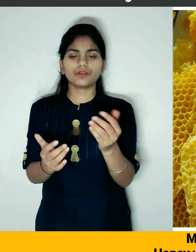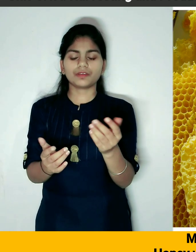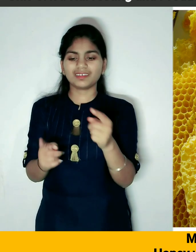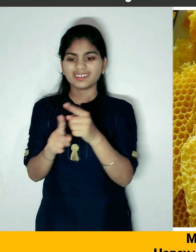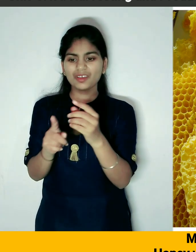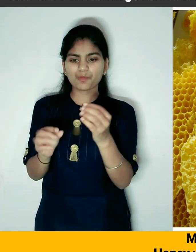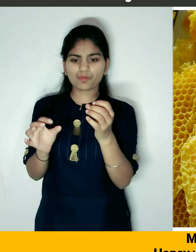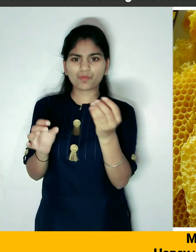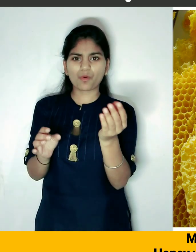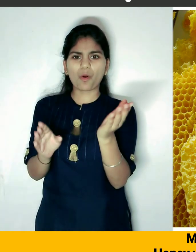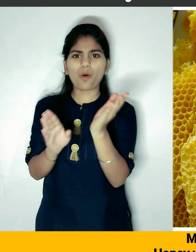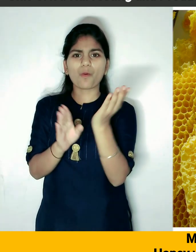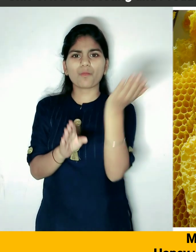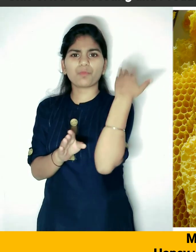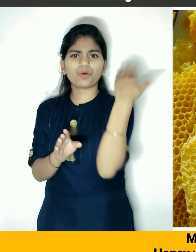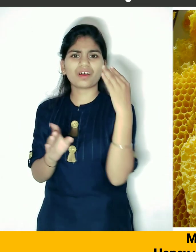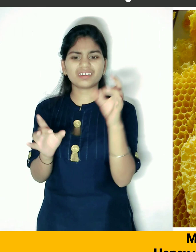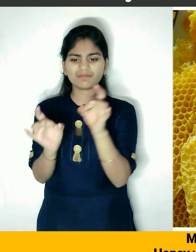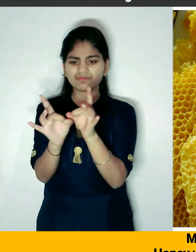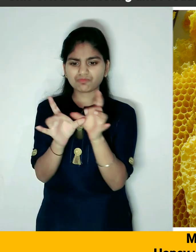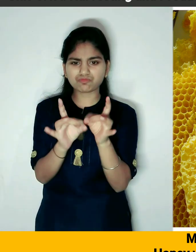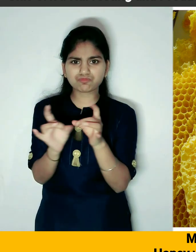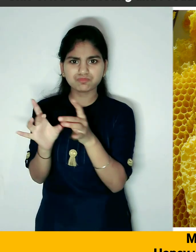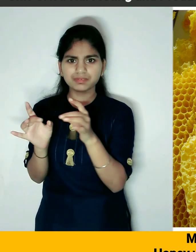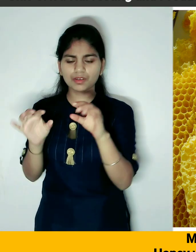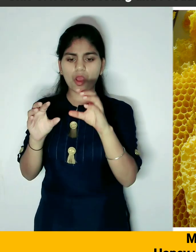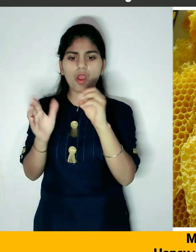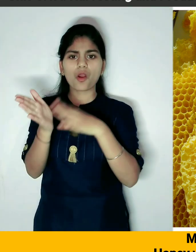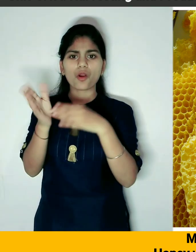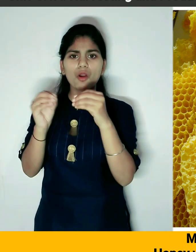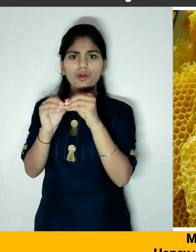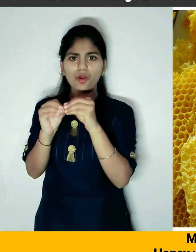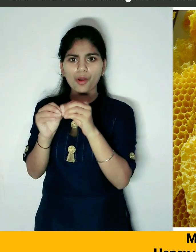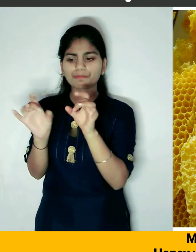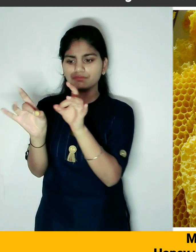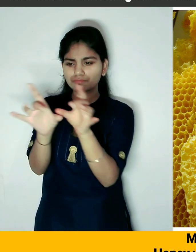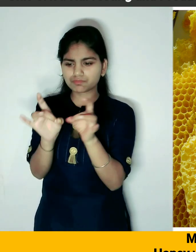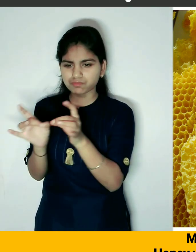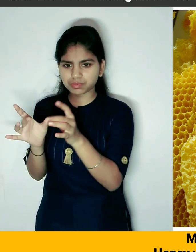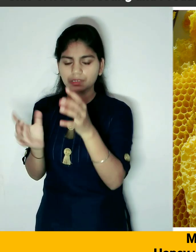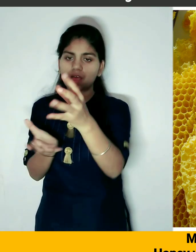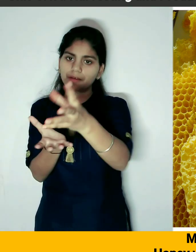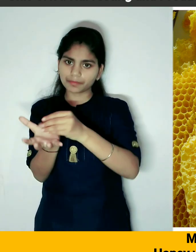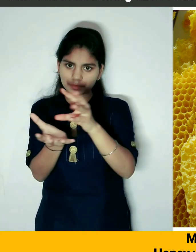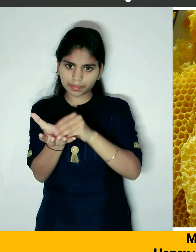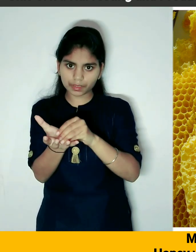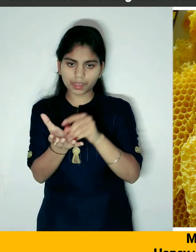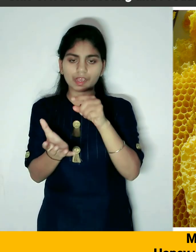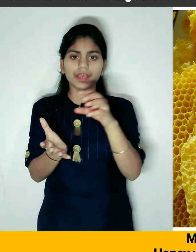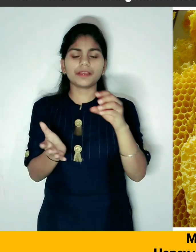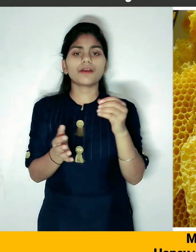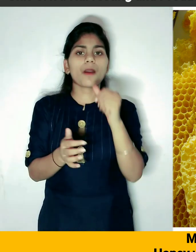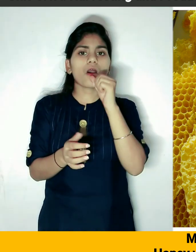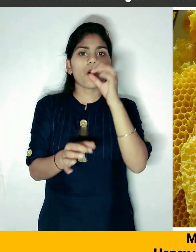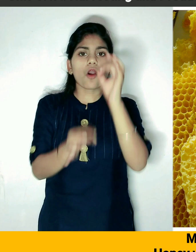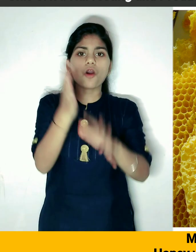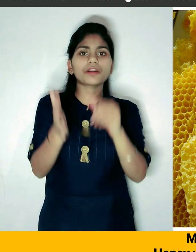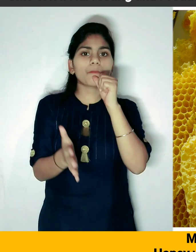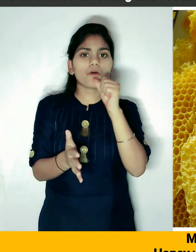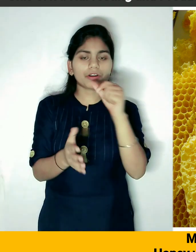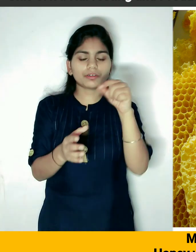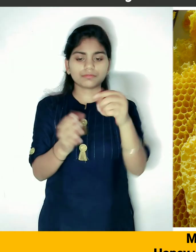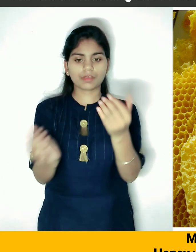Crude beeswax and old damaged combs are put into hot water and